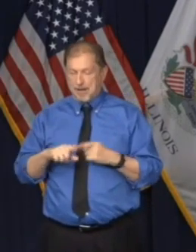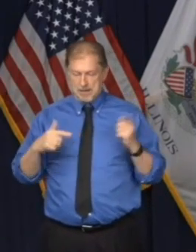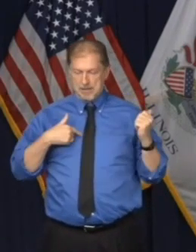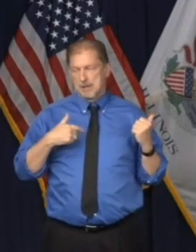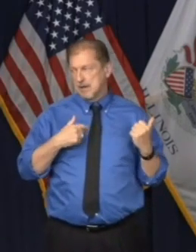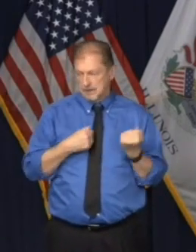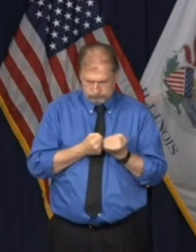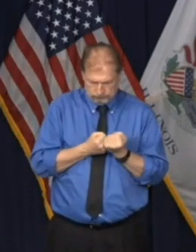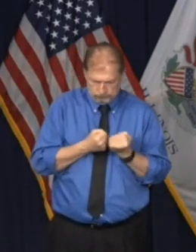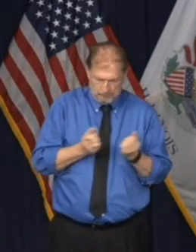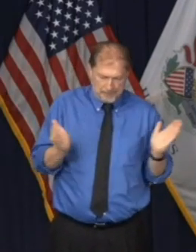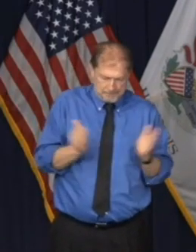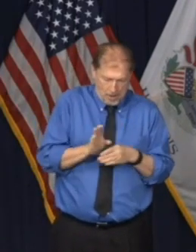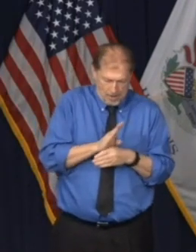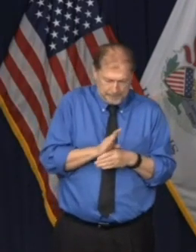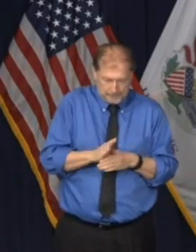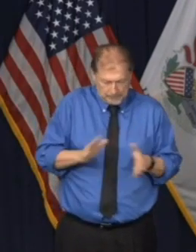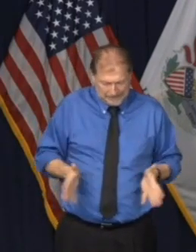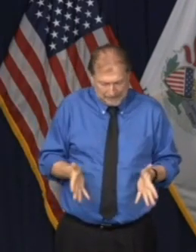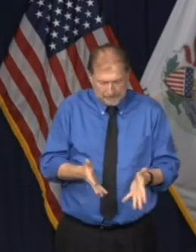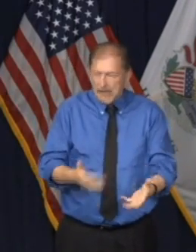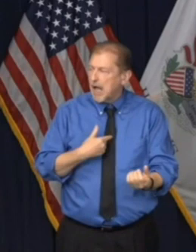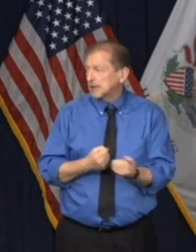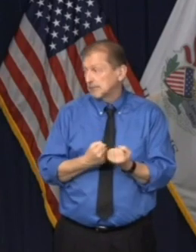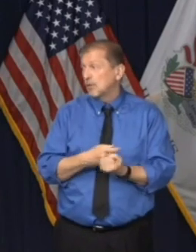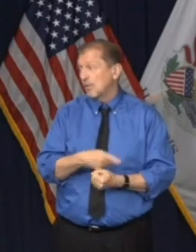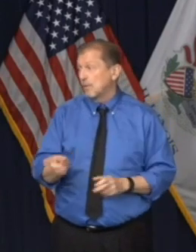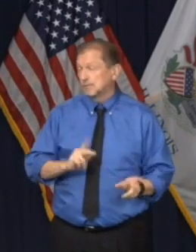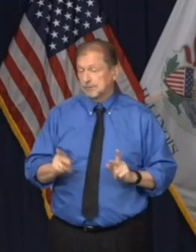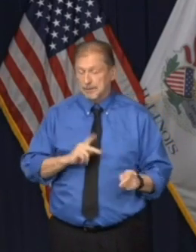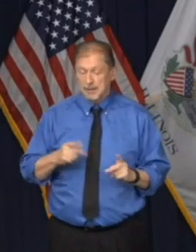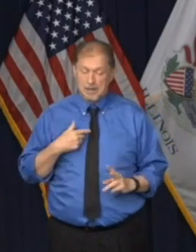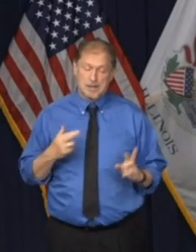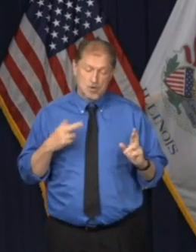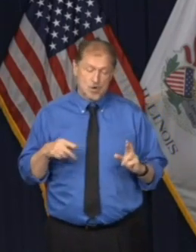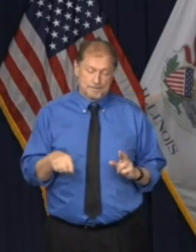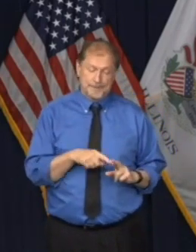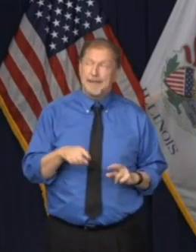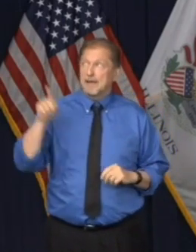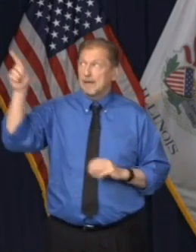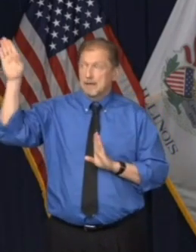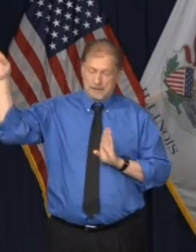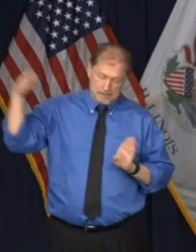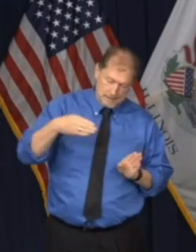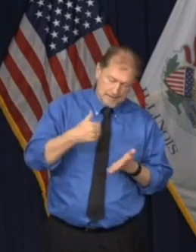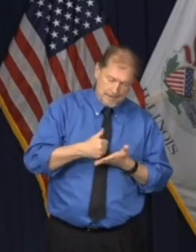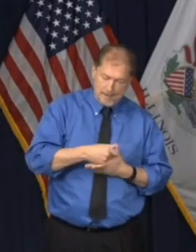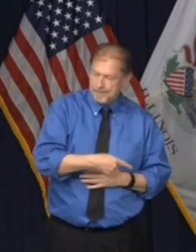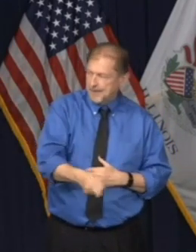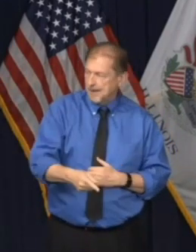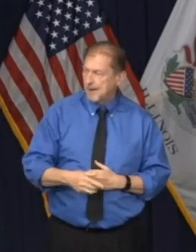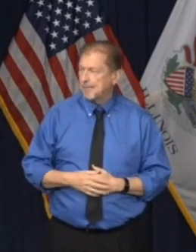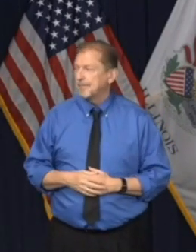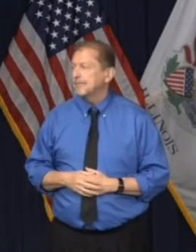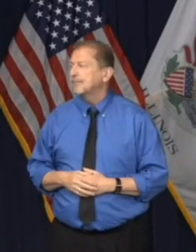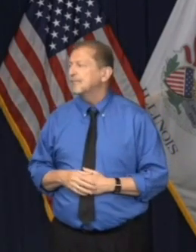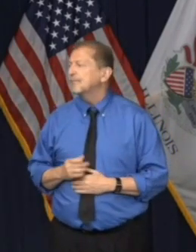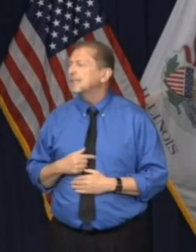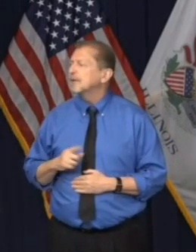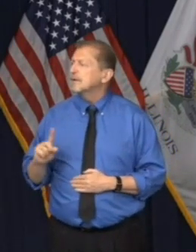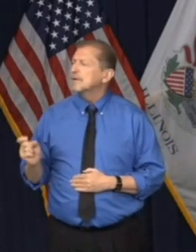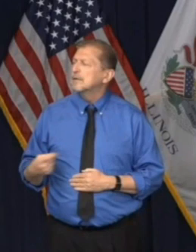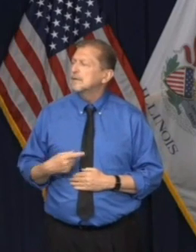people who, go out there and start a business and build it, and I would hope that they would get the most consideration. Dave Dahl at WTAX,